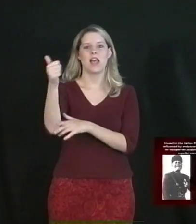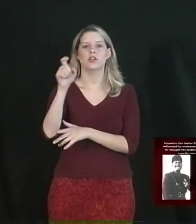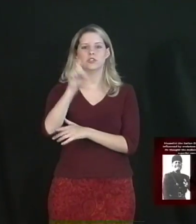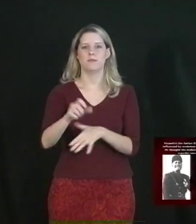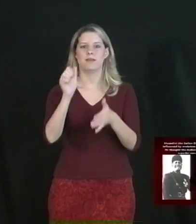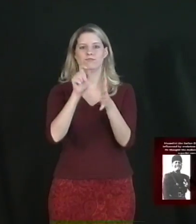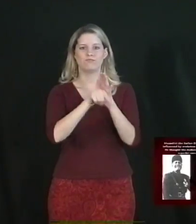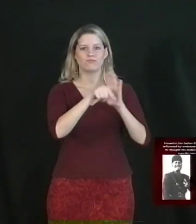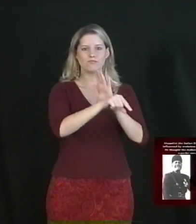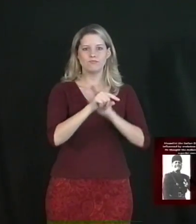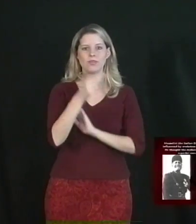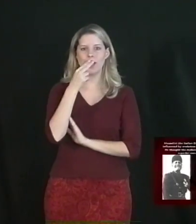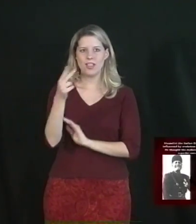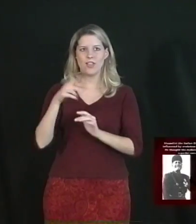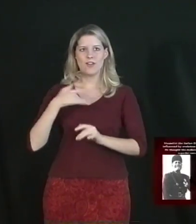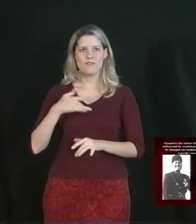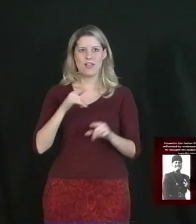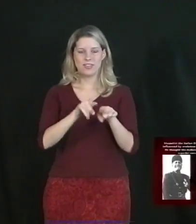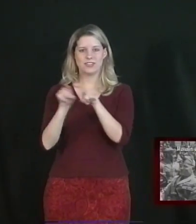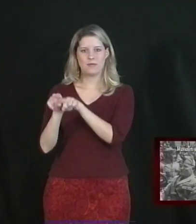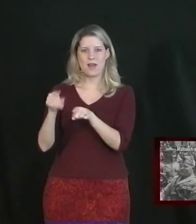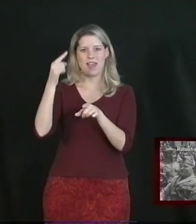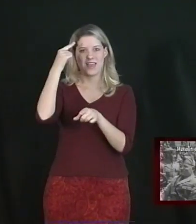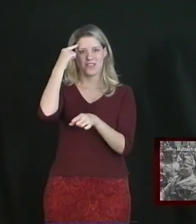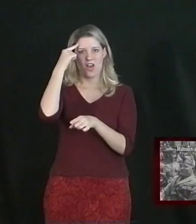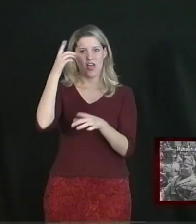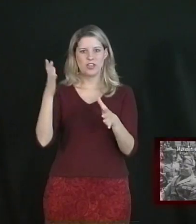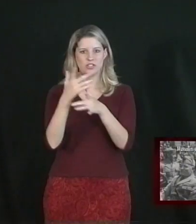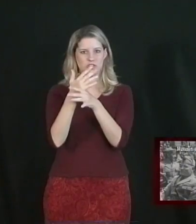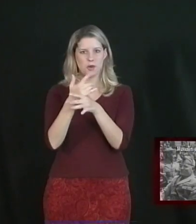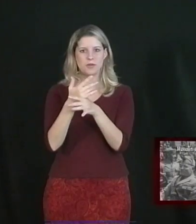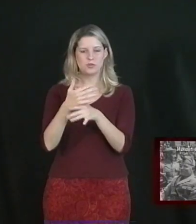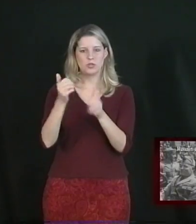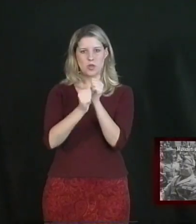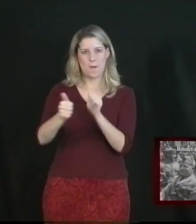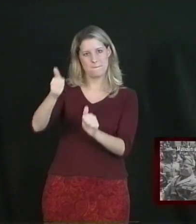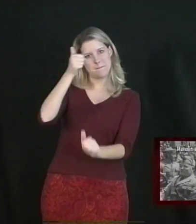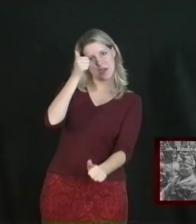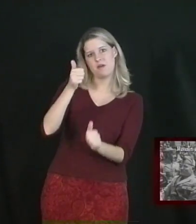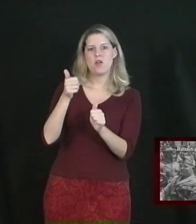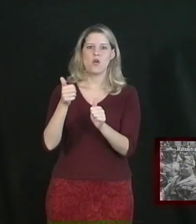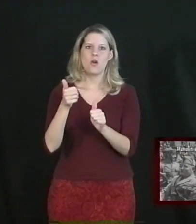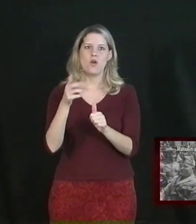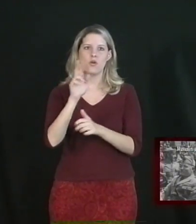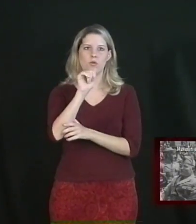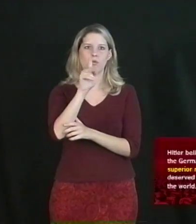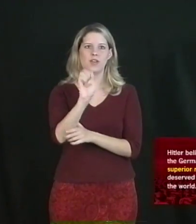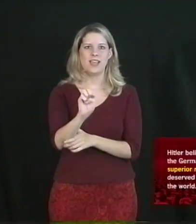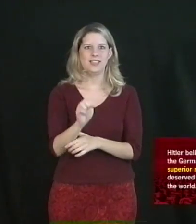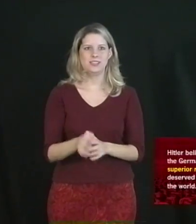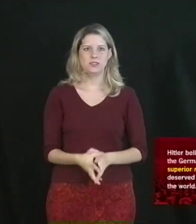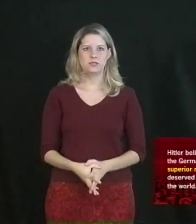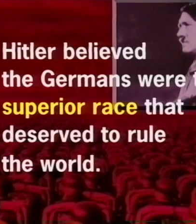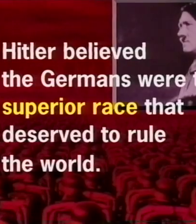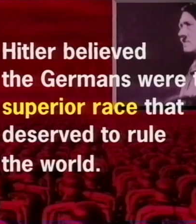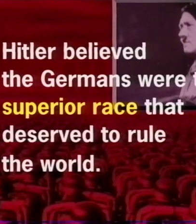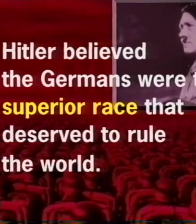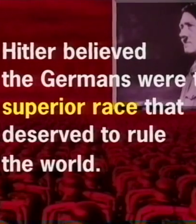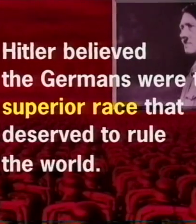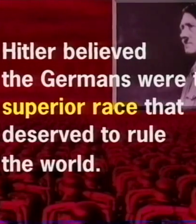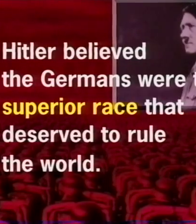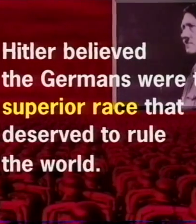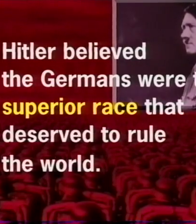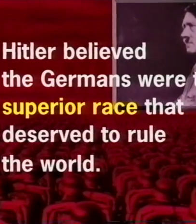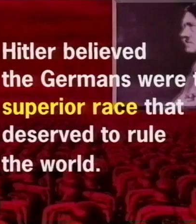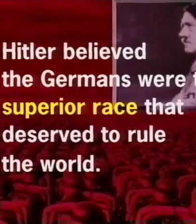everybody else should be eliminated. Of course, Hitler felt the same way. He thought the Germans were the superior race. He believed in Aryan supremacy. Hitler believed the Germans were